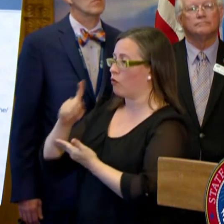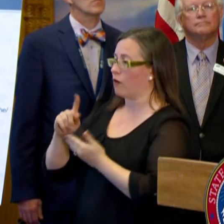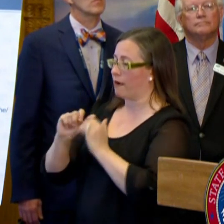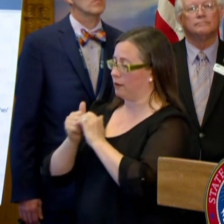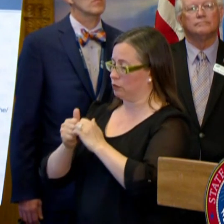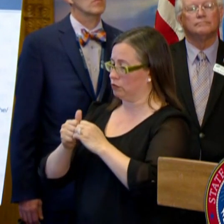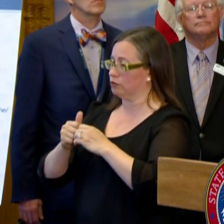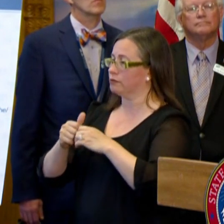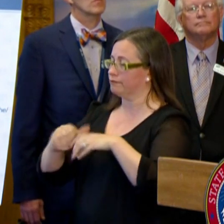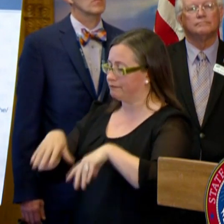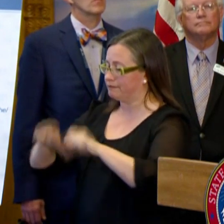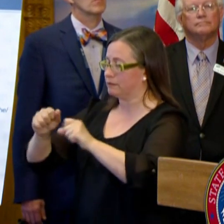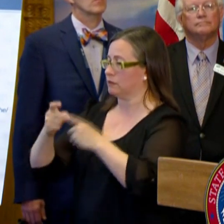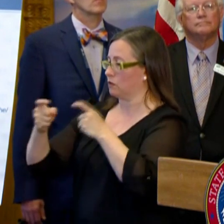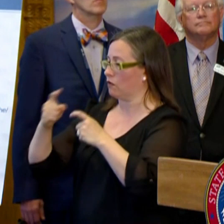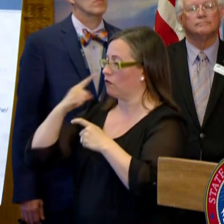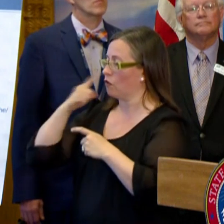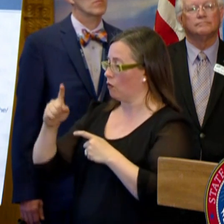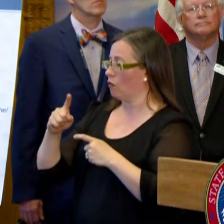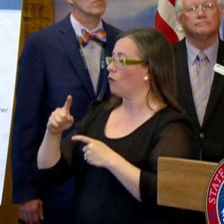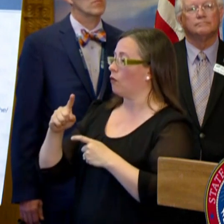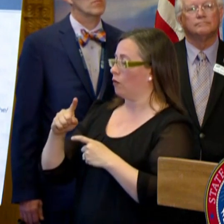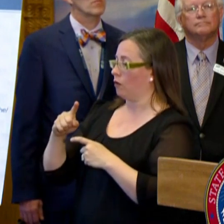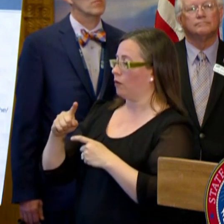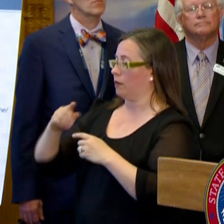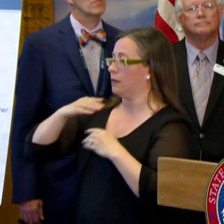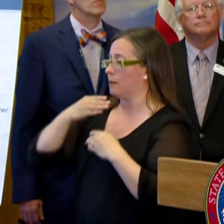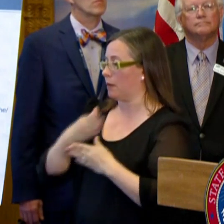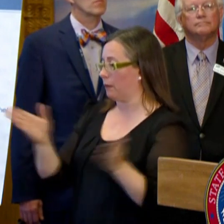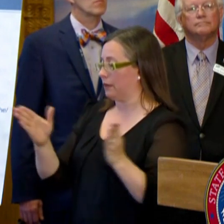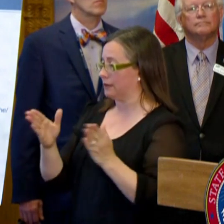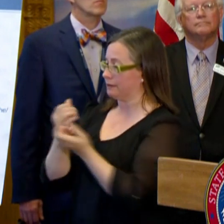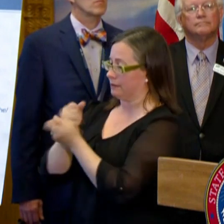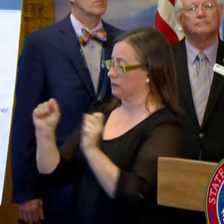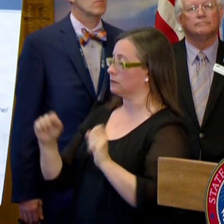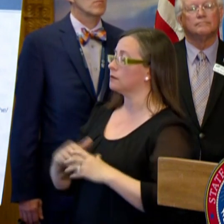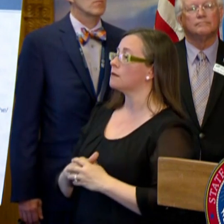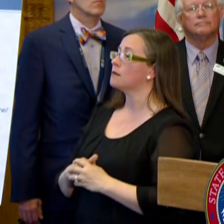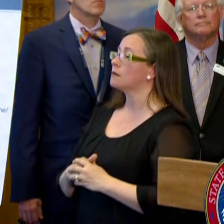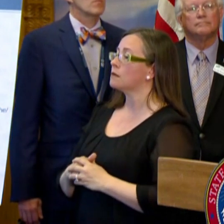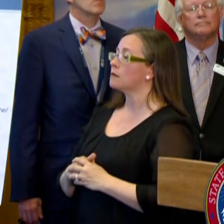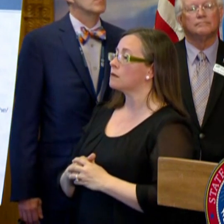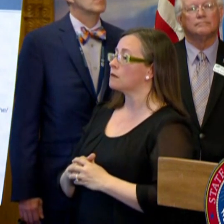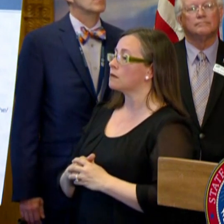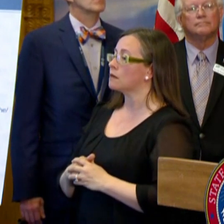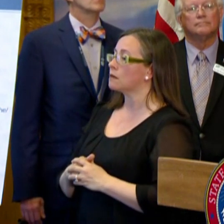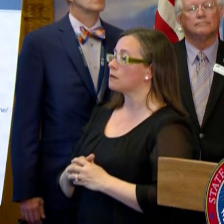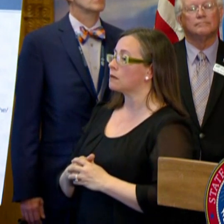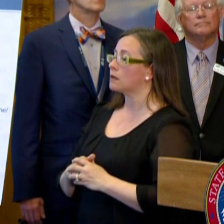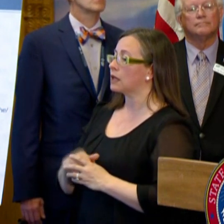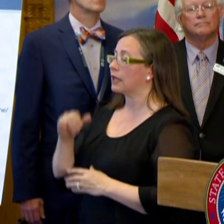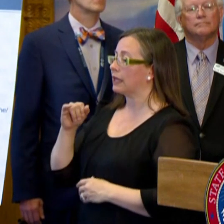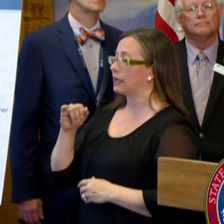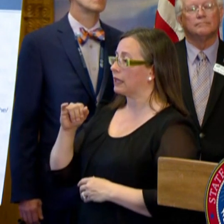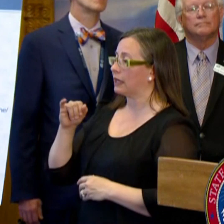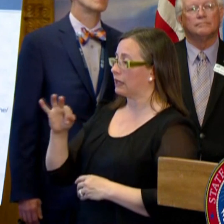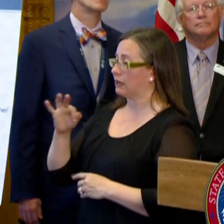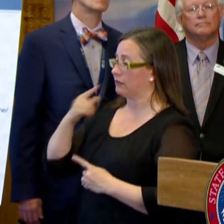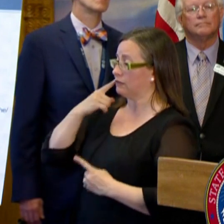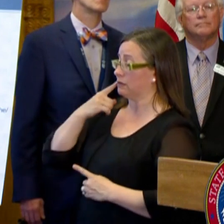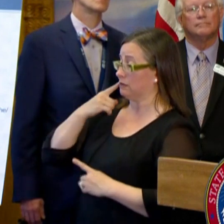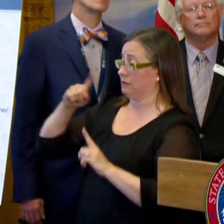situation worsens and if these powers are warranted. So under, again, if there is a